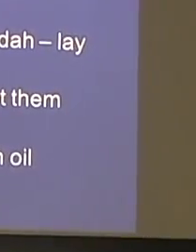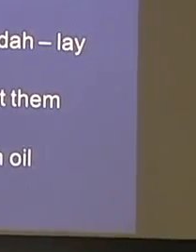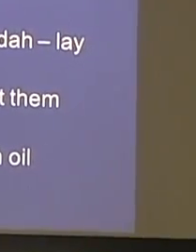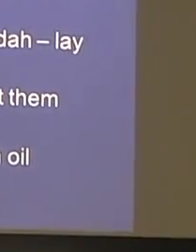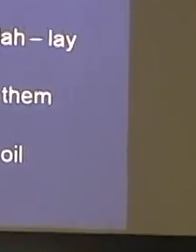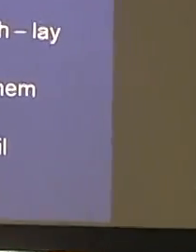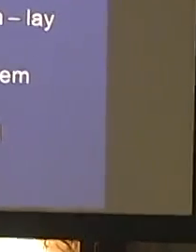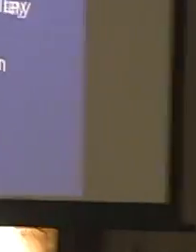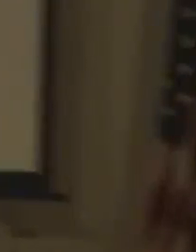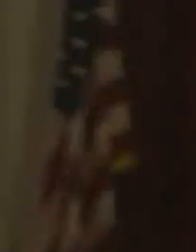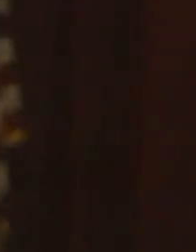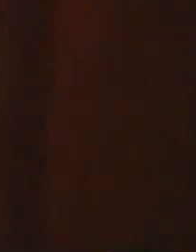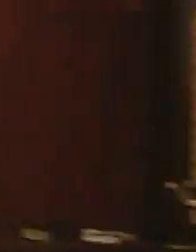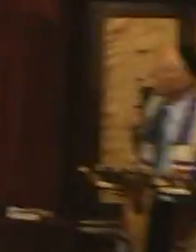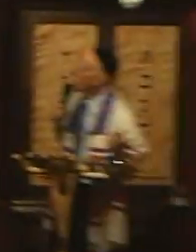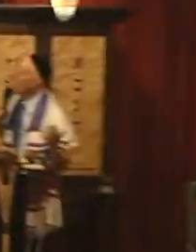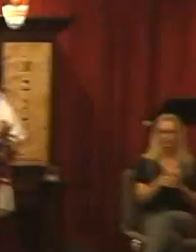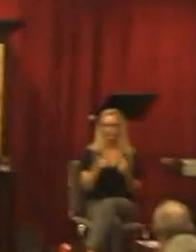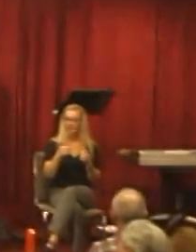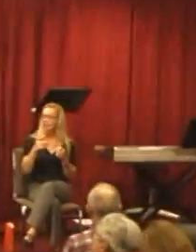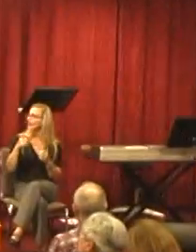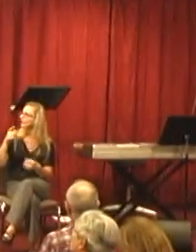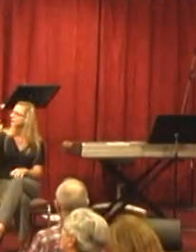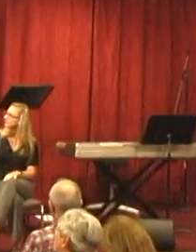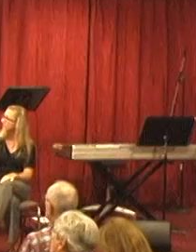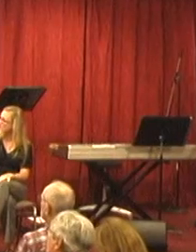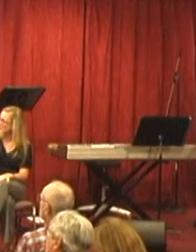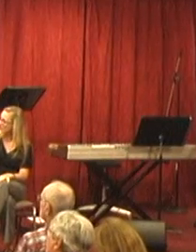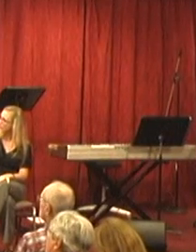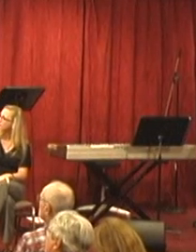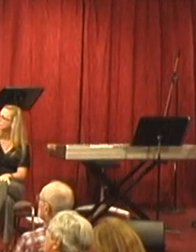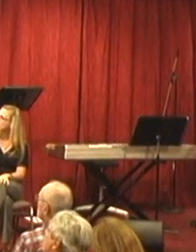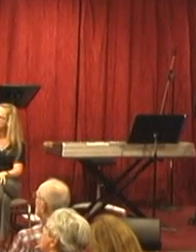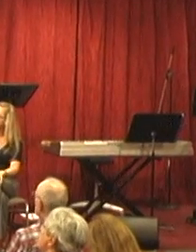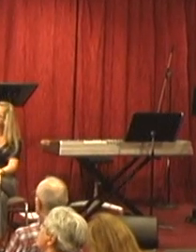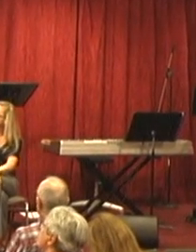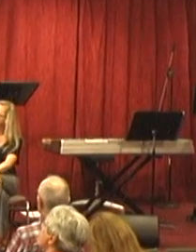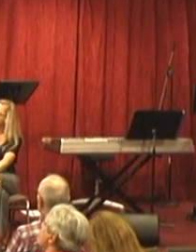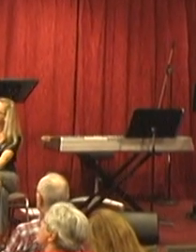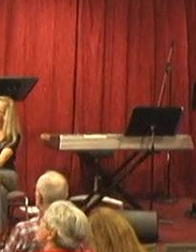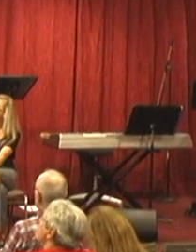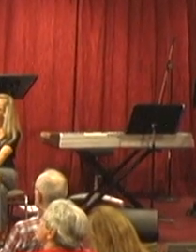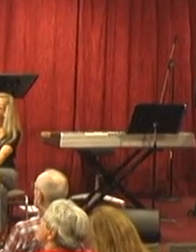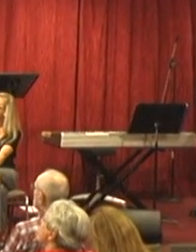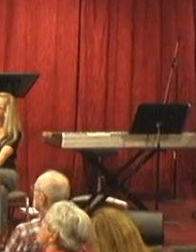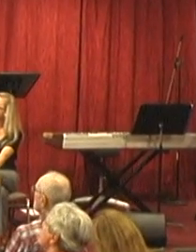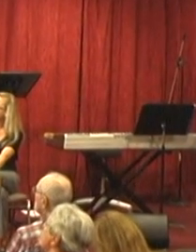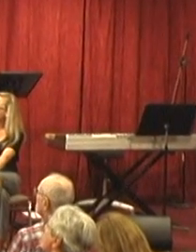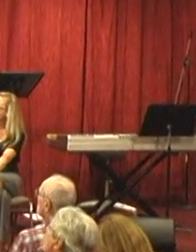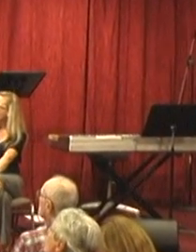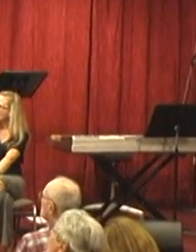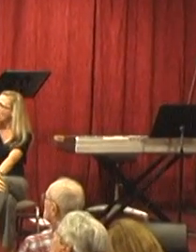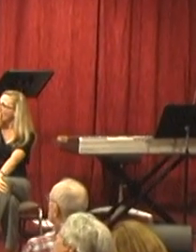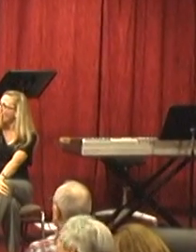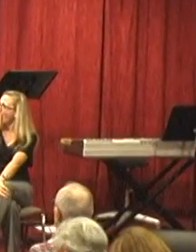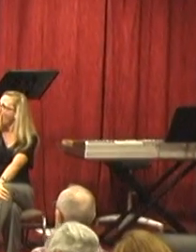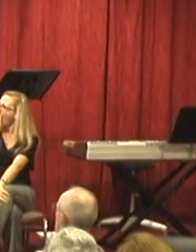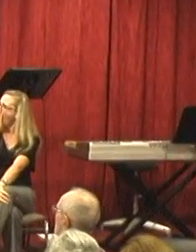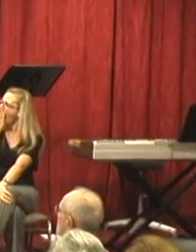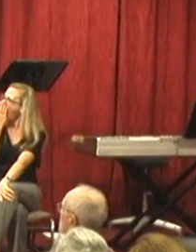the Kohanim? Well, in 1 Peter chapter 2 and verse 9, we have this foundational verse. We've come back to this many